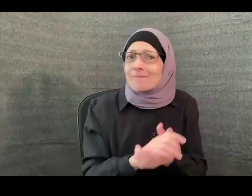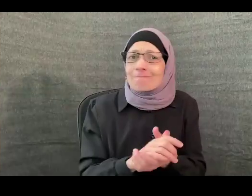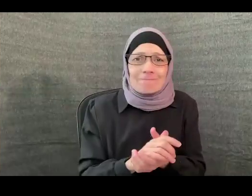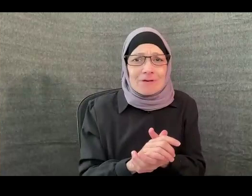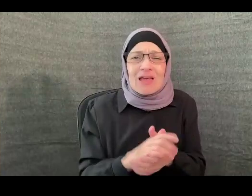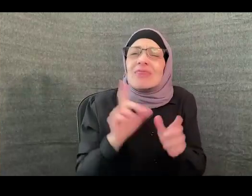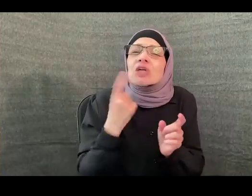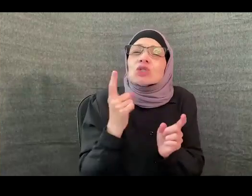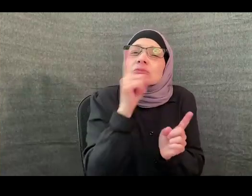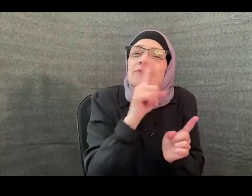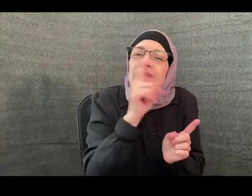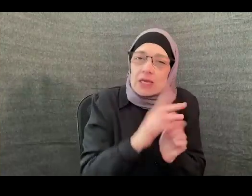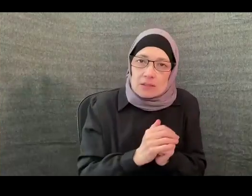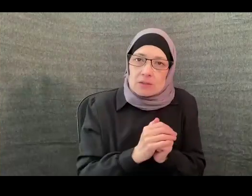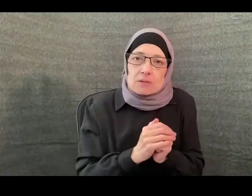They just pretend.